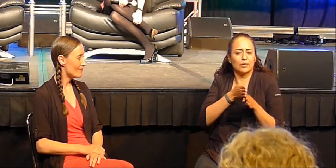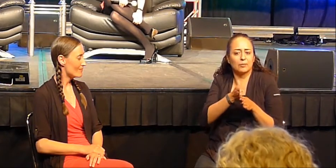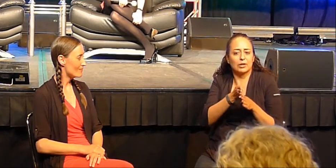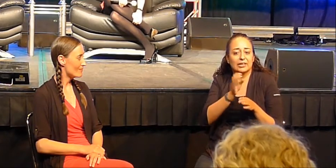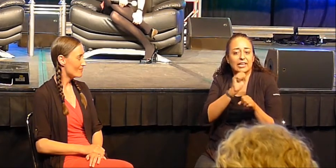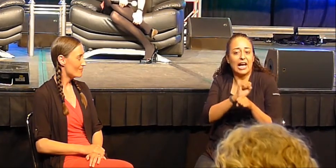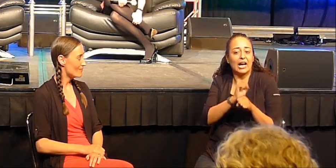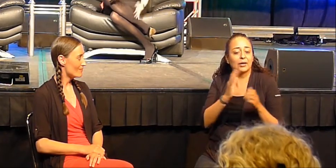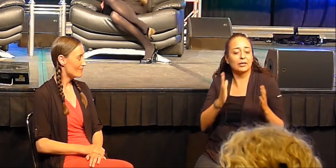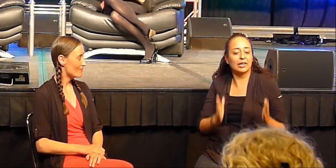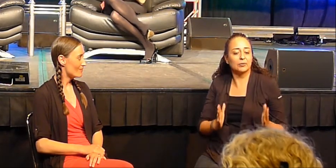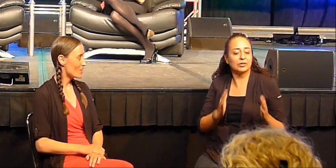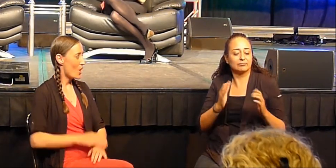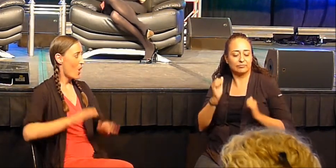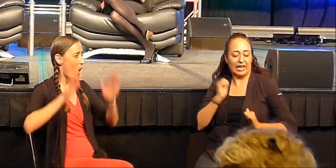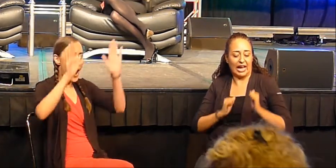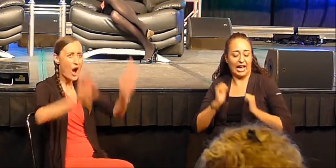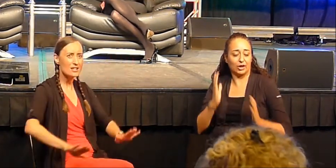Give it up for this man.